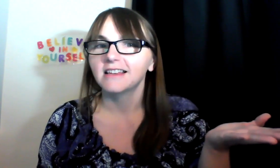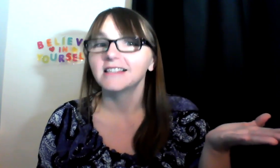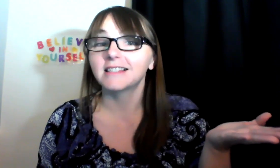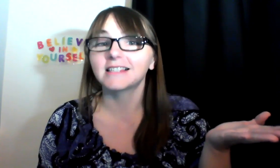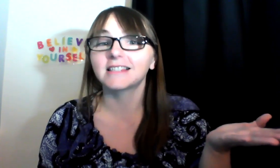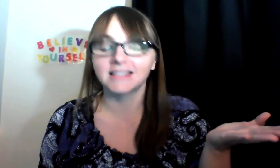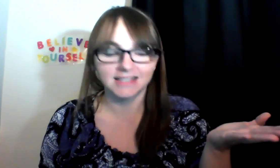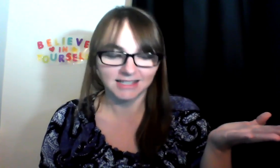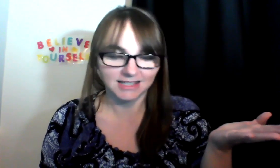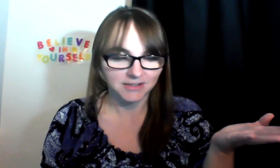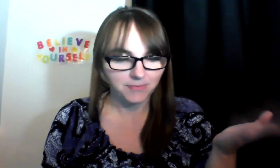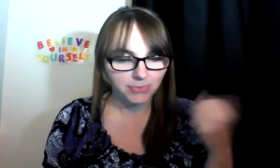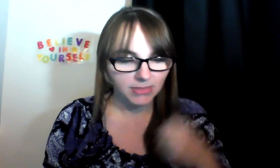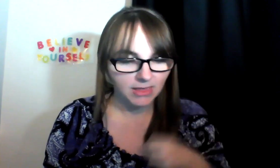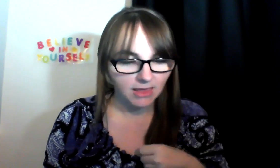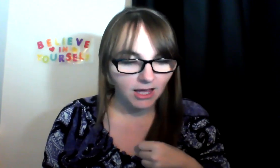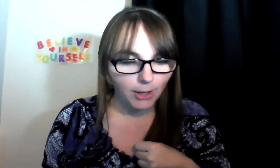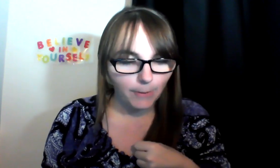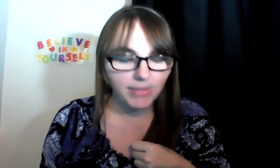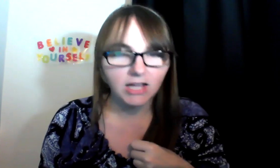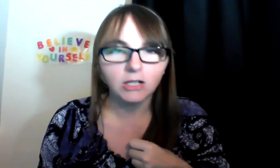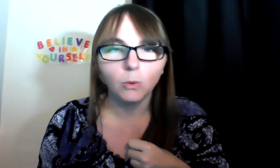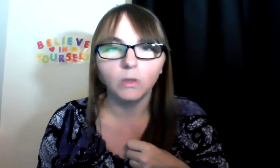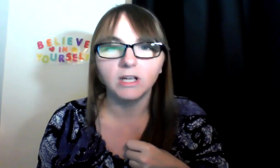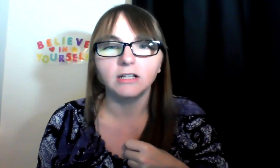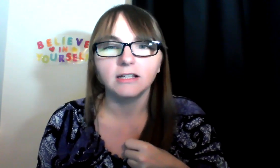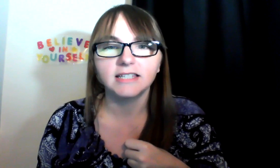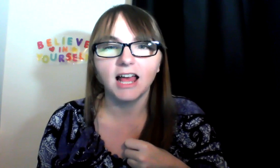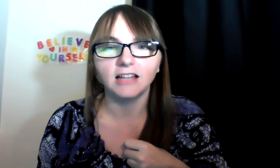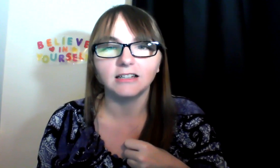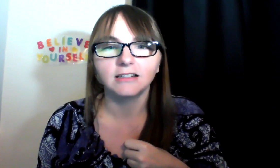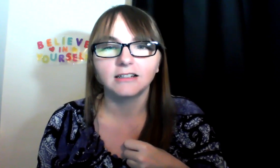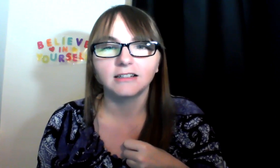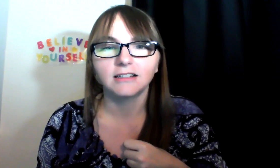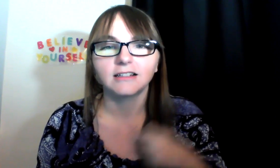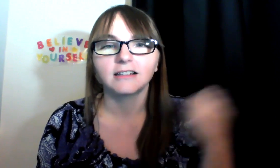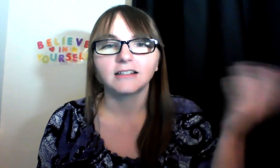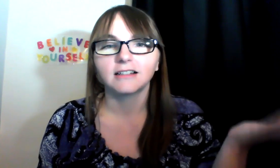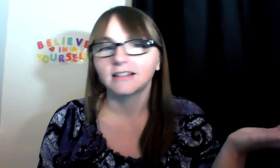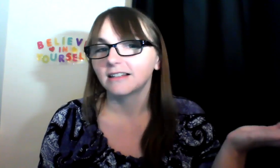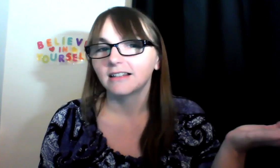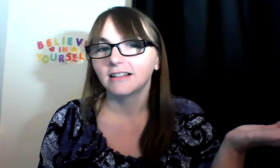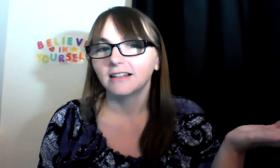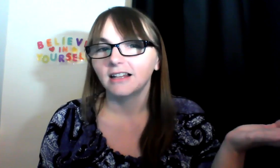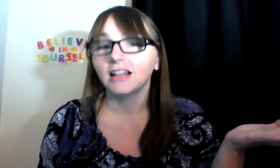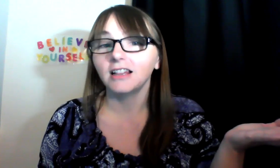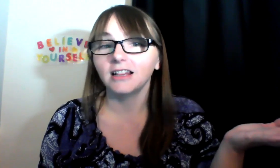T. Bill will tell. T. L.